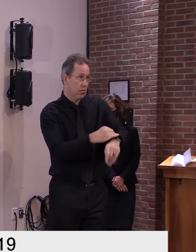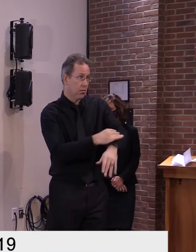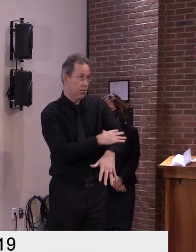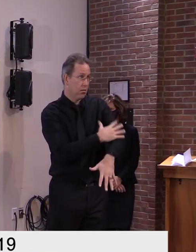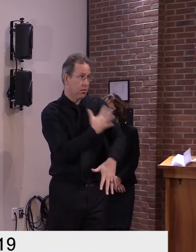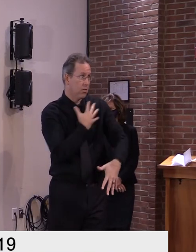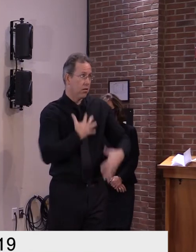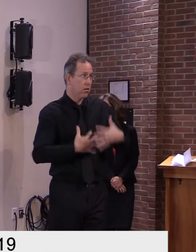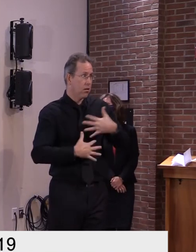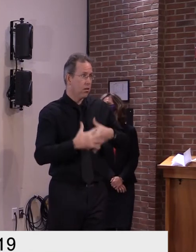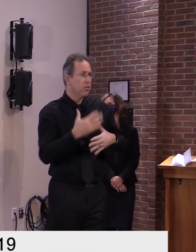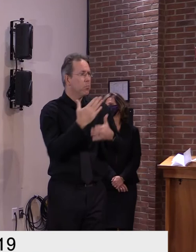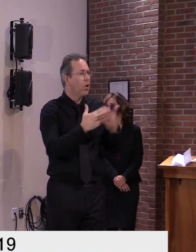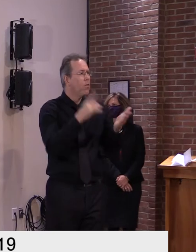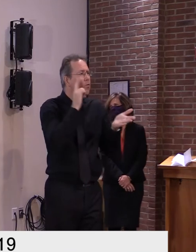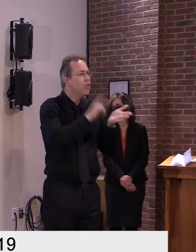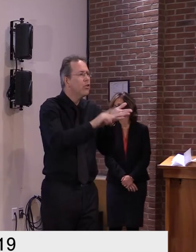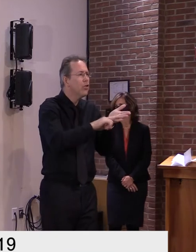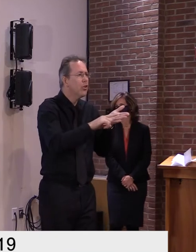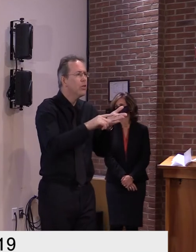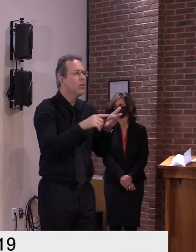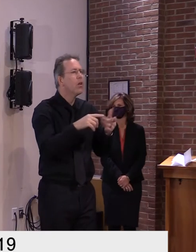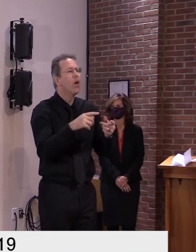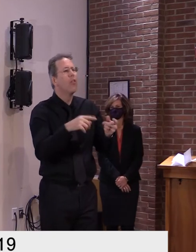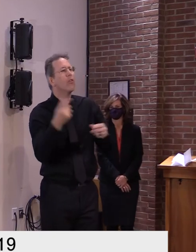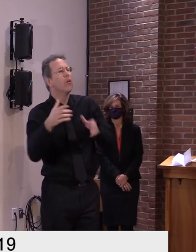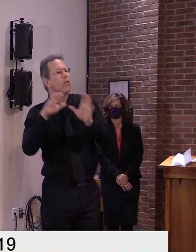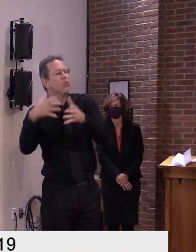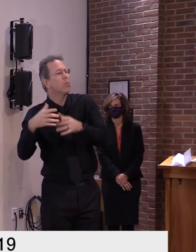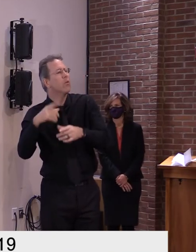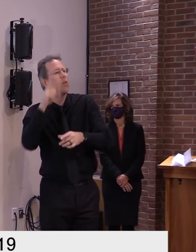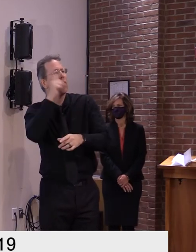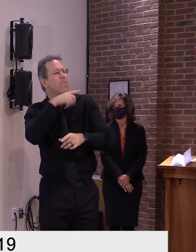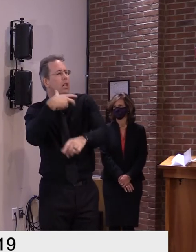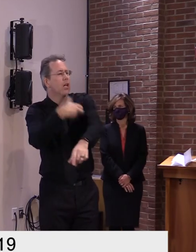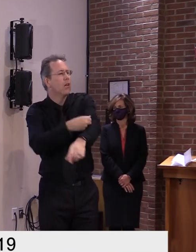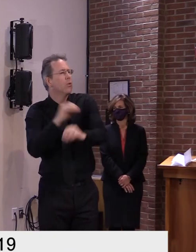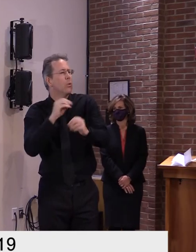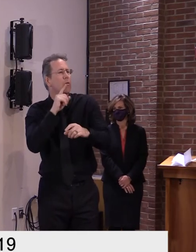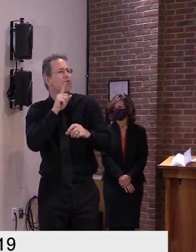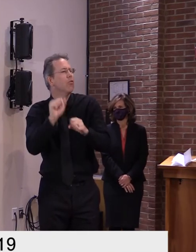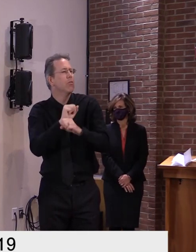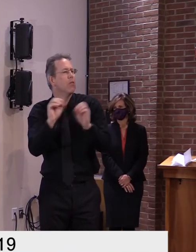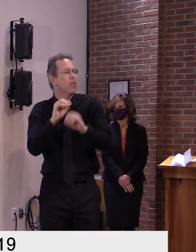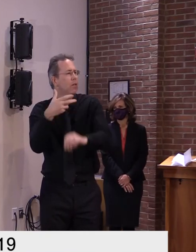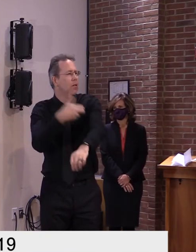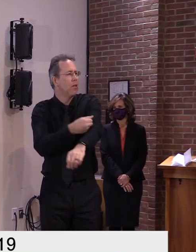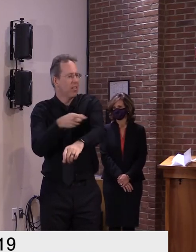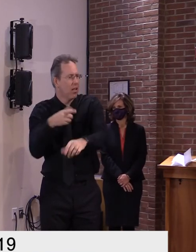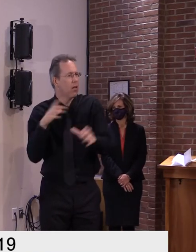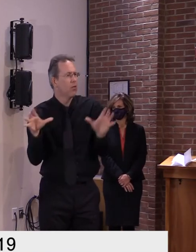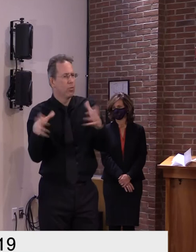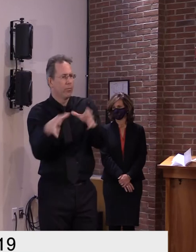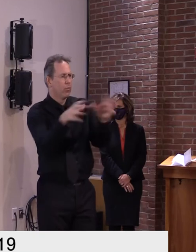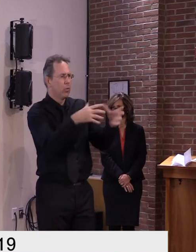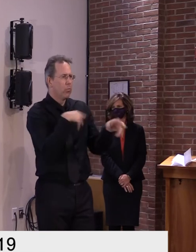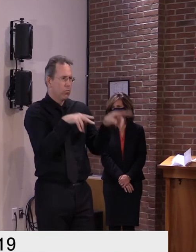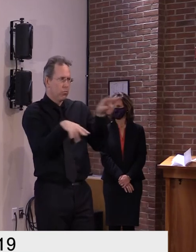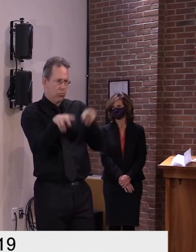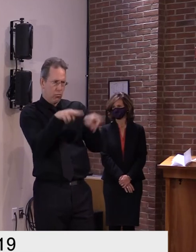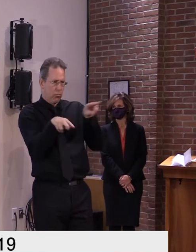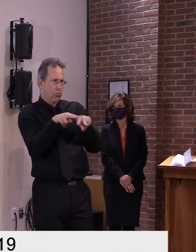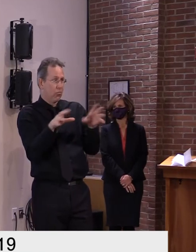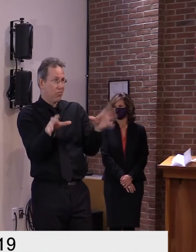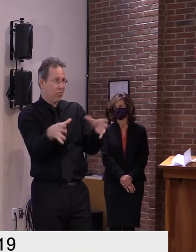gets a dummy injection that's not vaccine. And at a point in time when they develop symptoms,